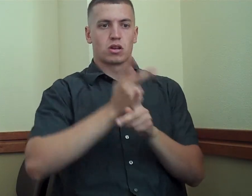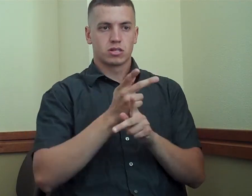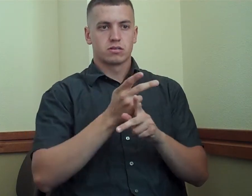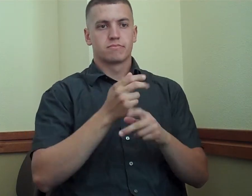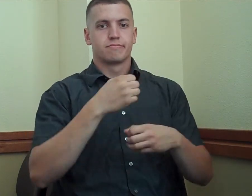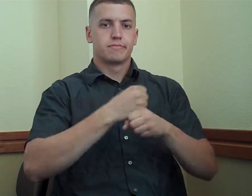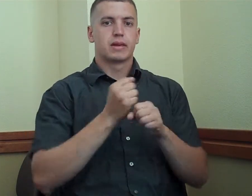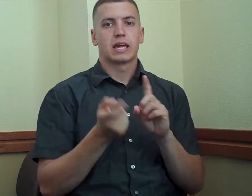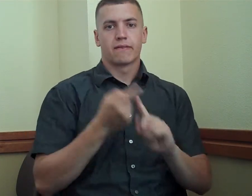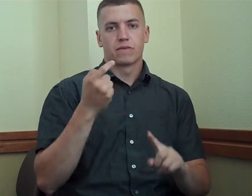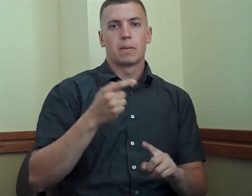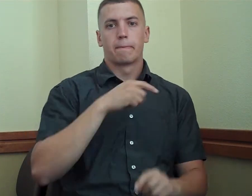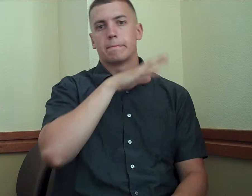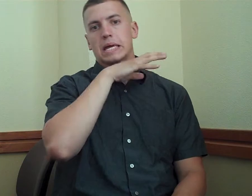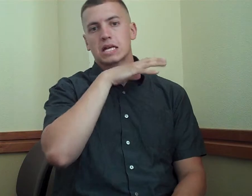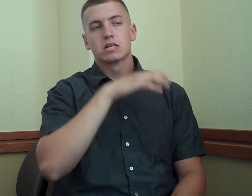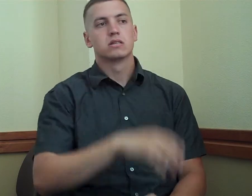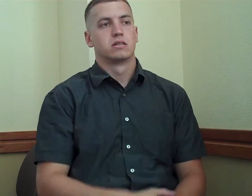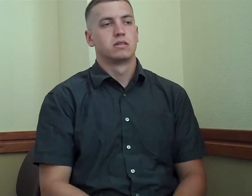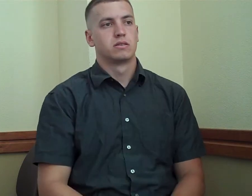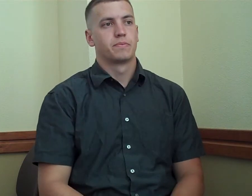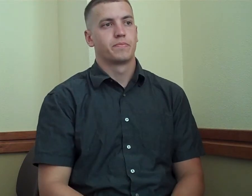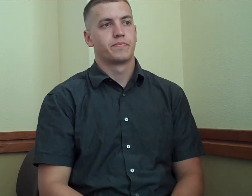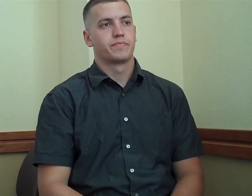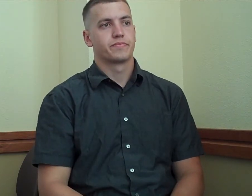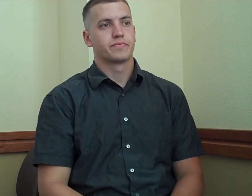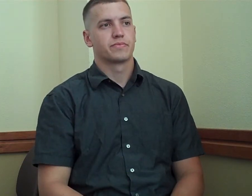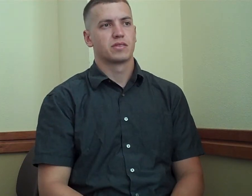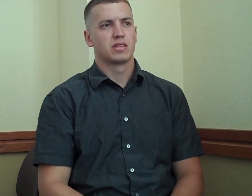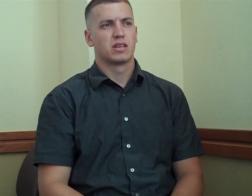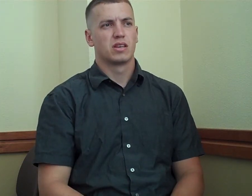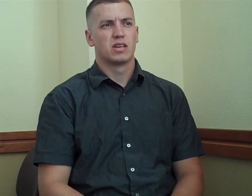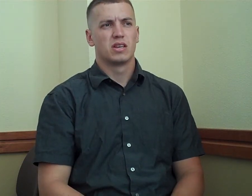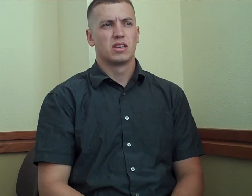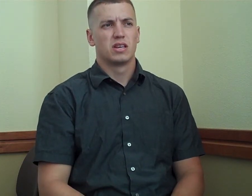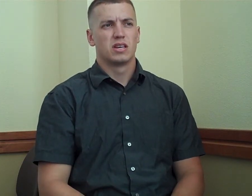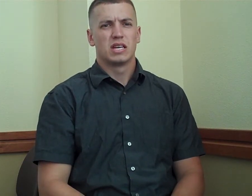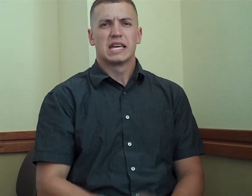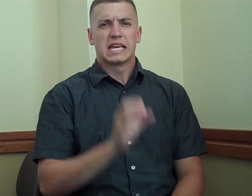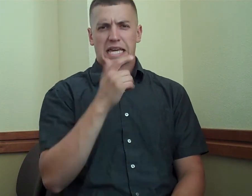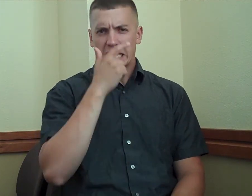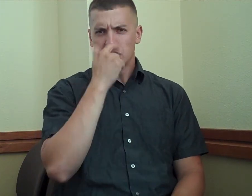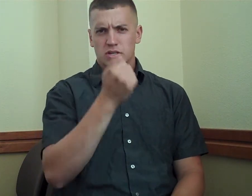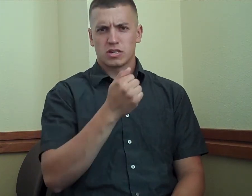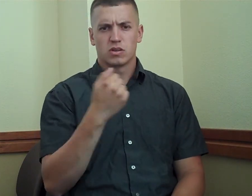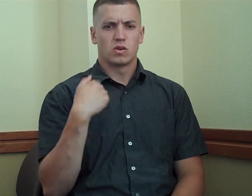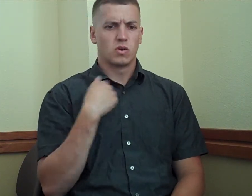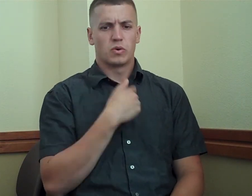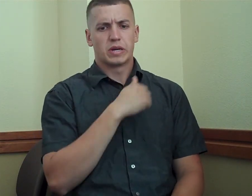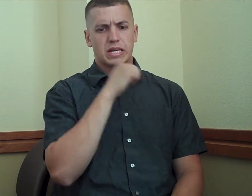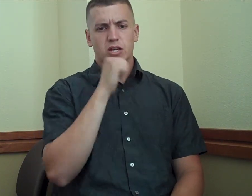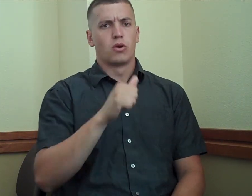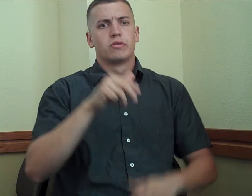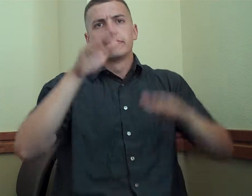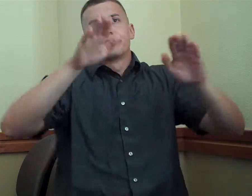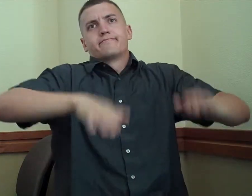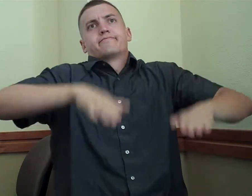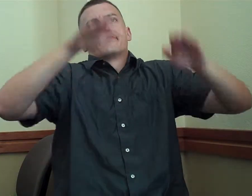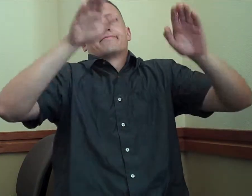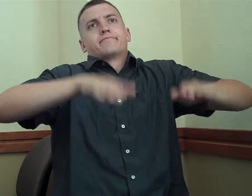well, firstly, it's at least to say odd that we don't treat these pigs as absolute kings and queens, and the